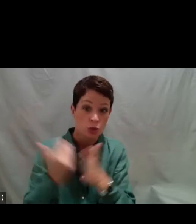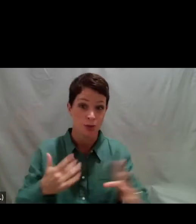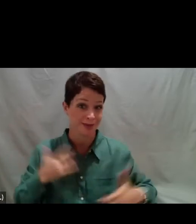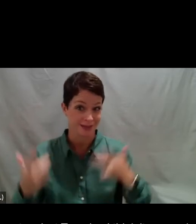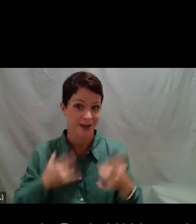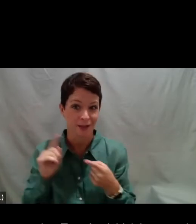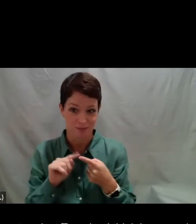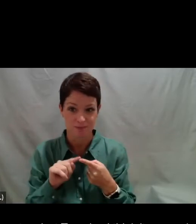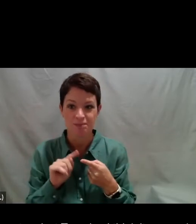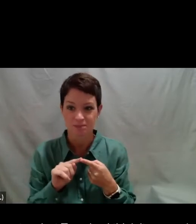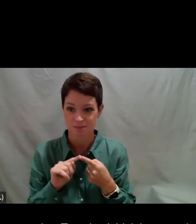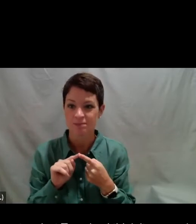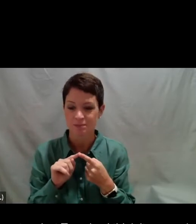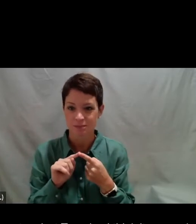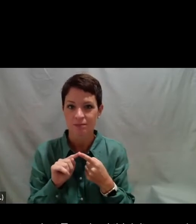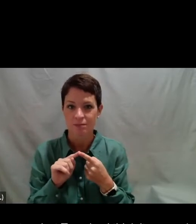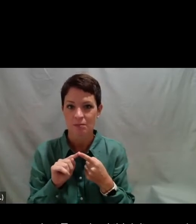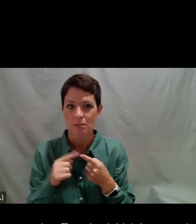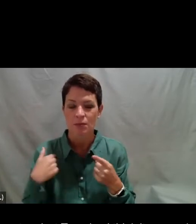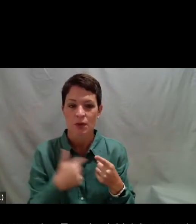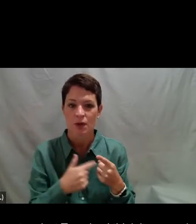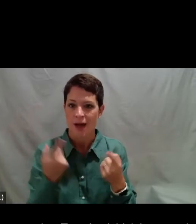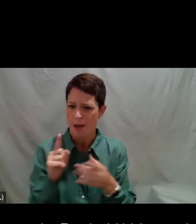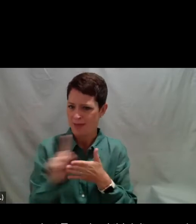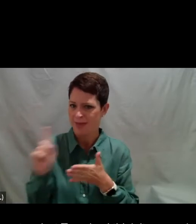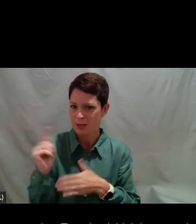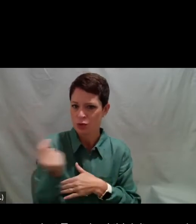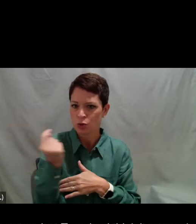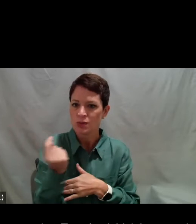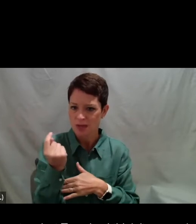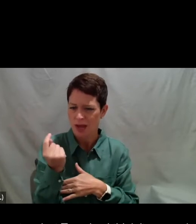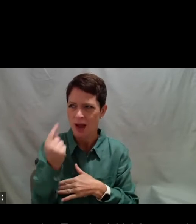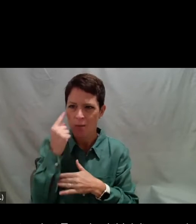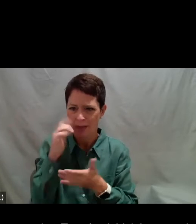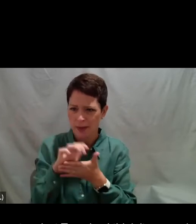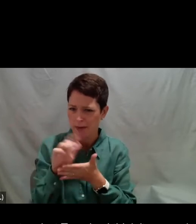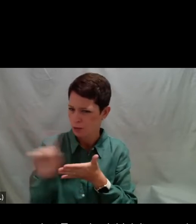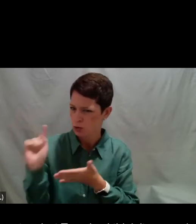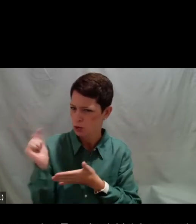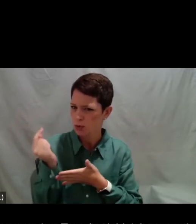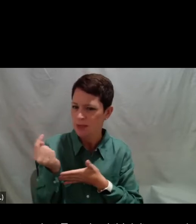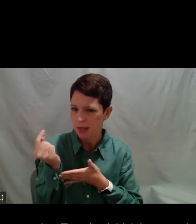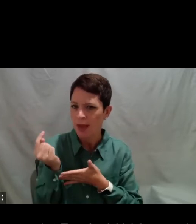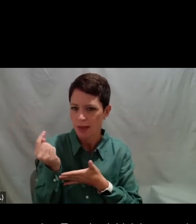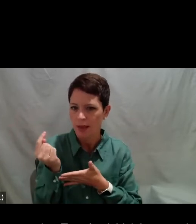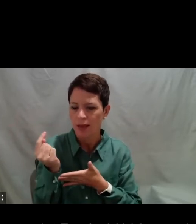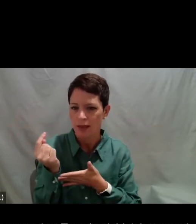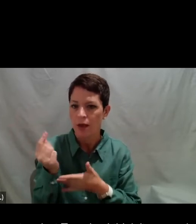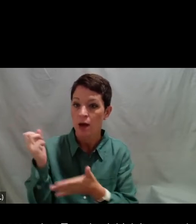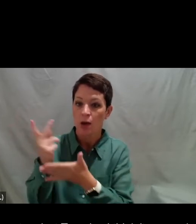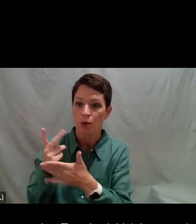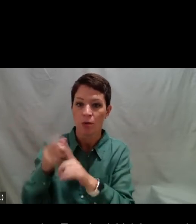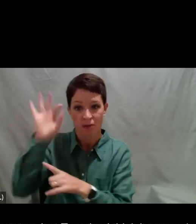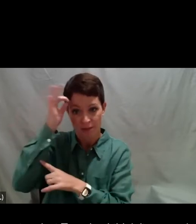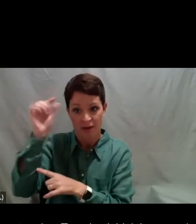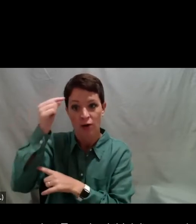got on last Tuesday, I think it was. We've got approval from the federal